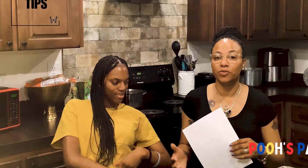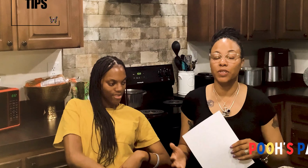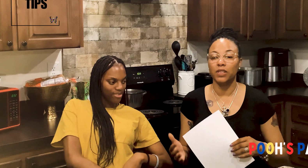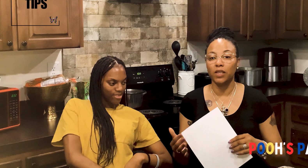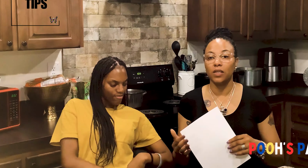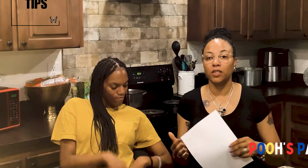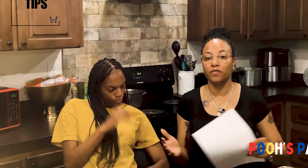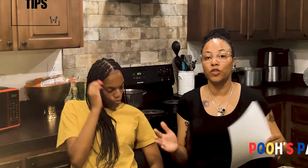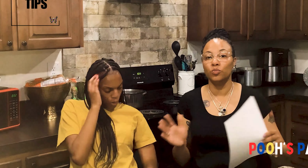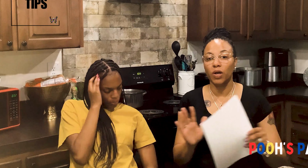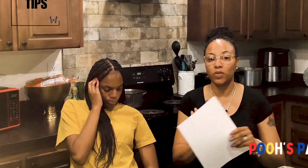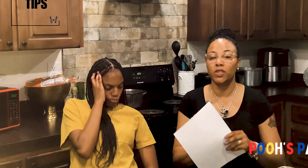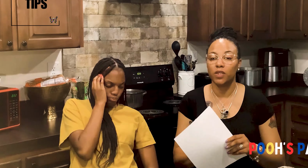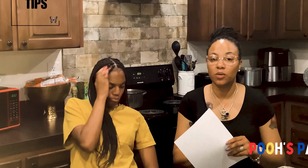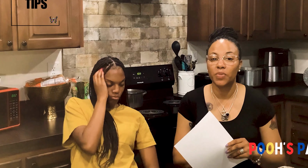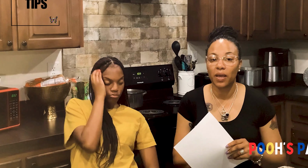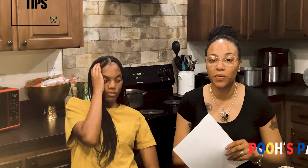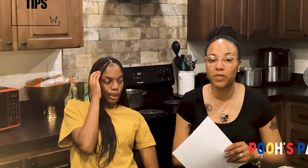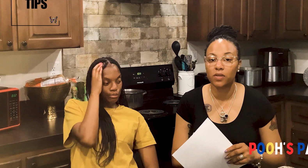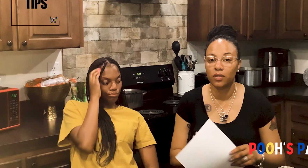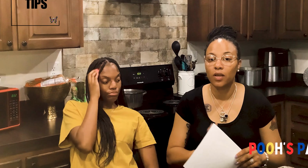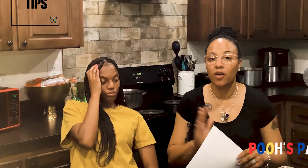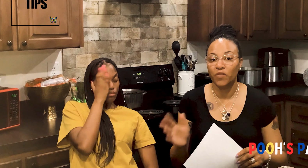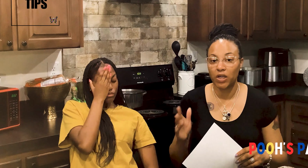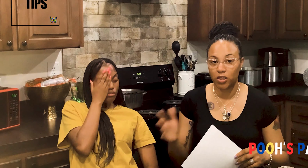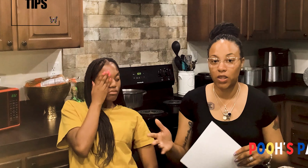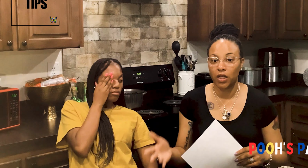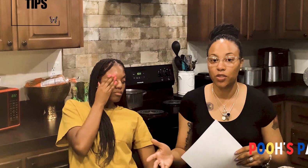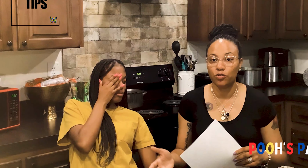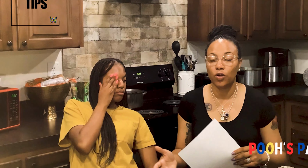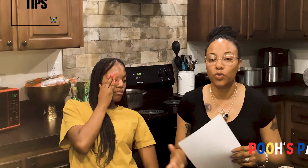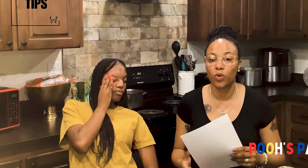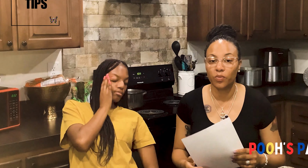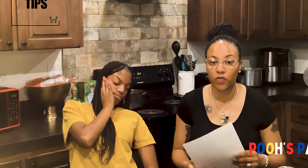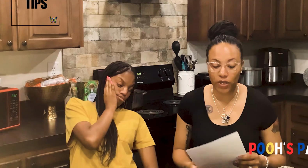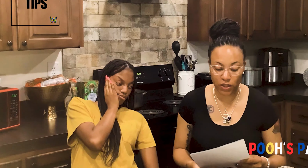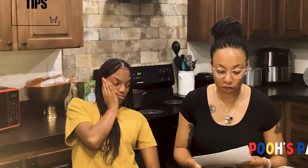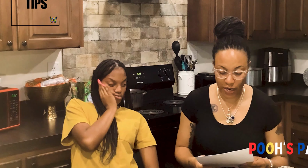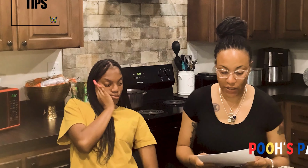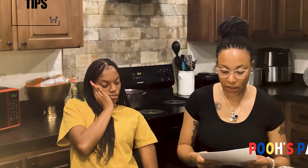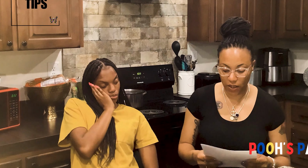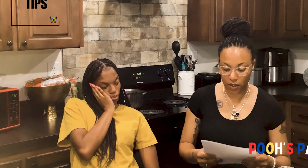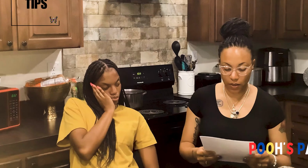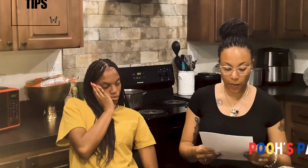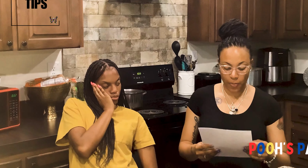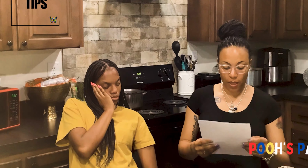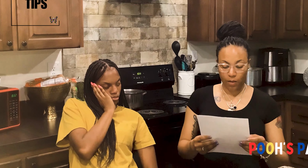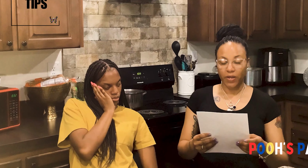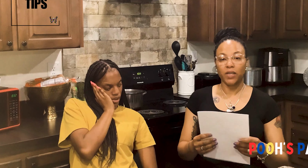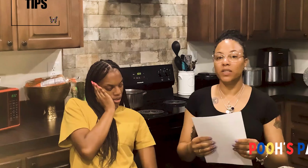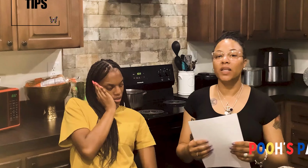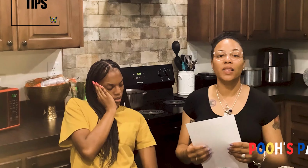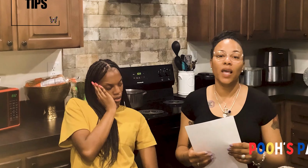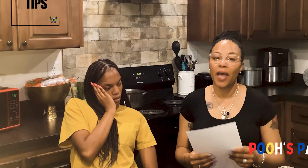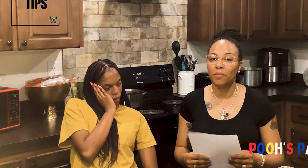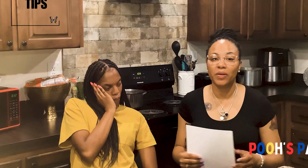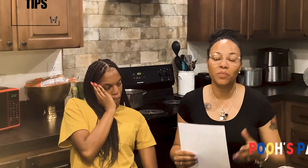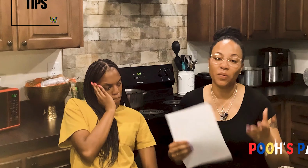interest is for you both to still be able to function as you were before they turn 18. Because nothing happened the moment they